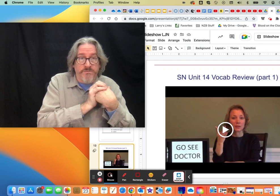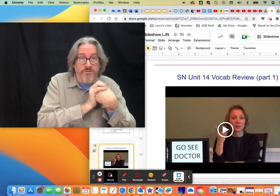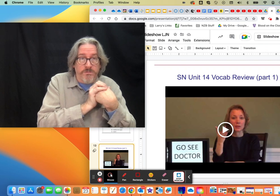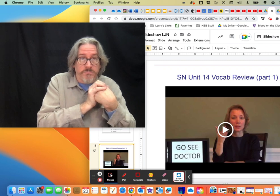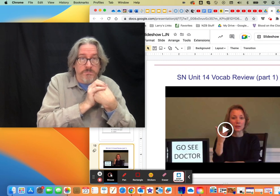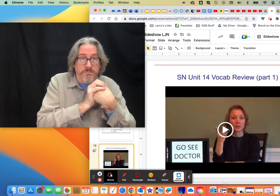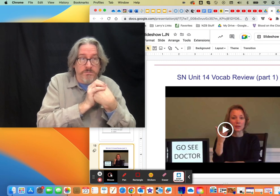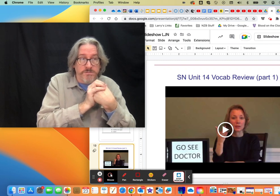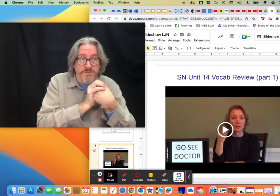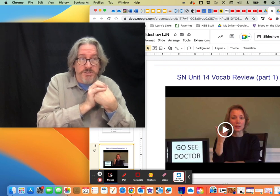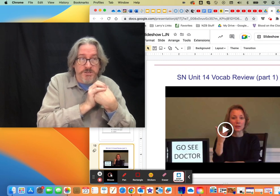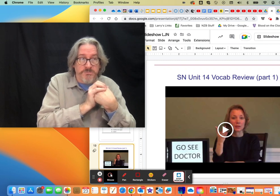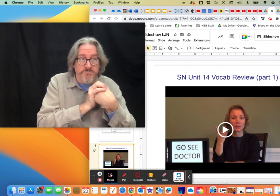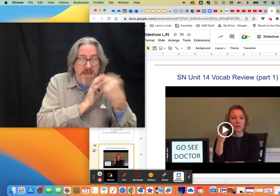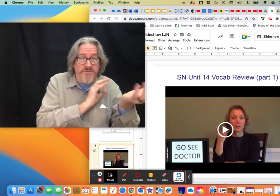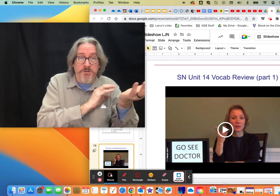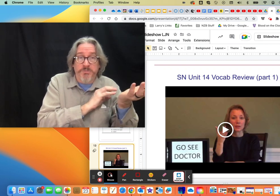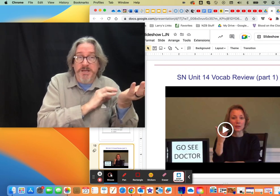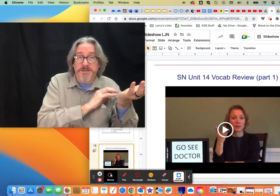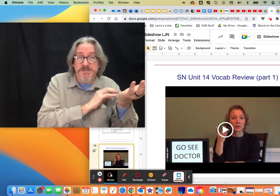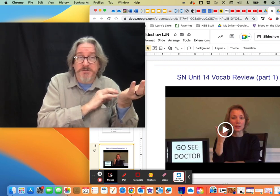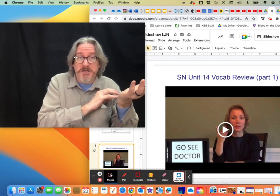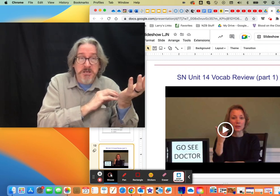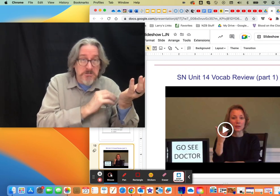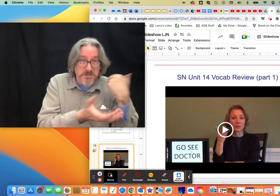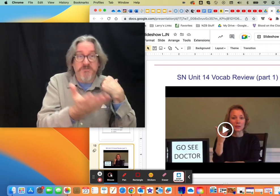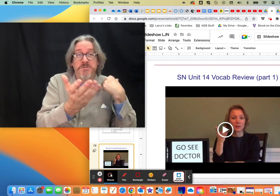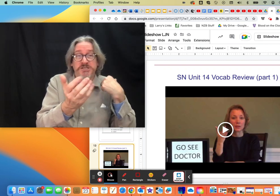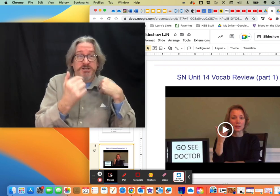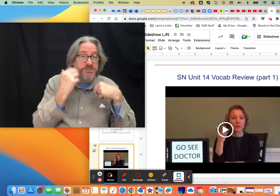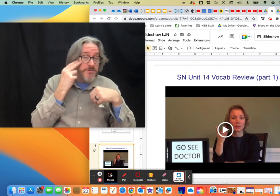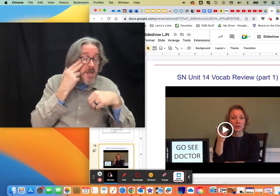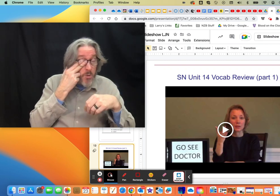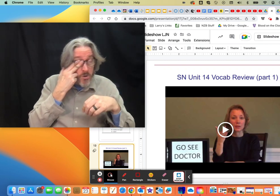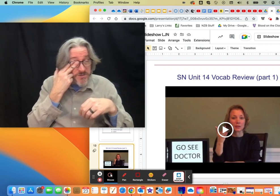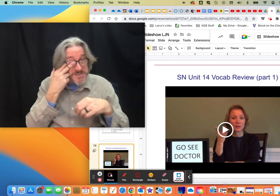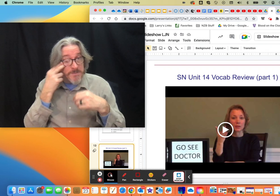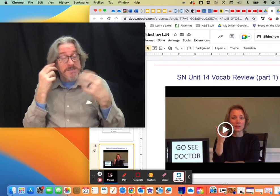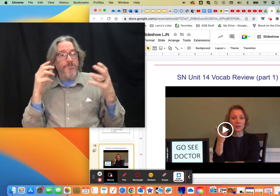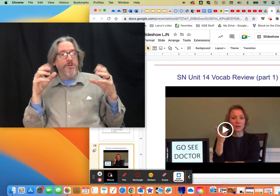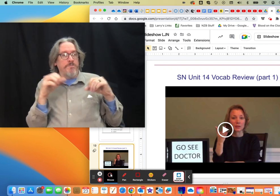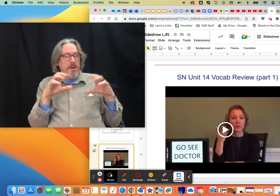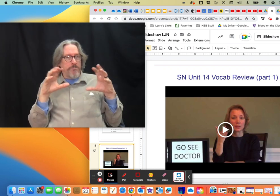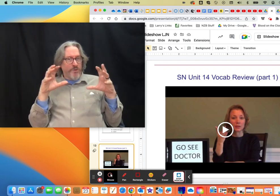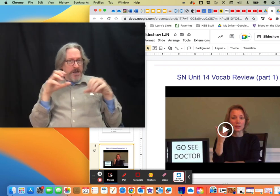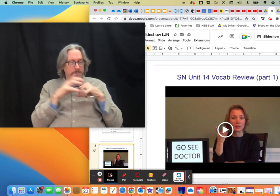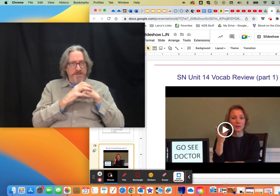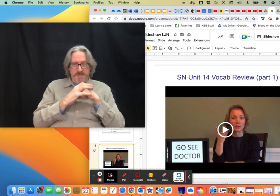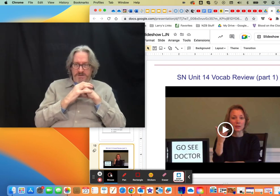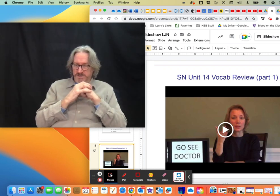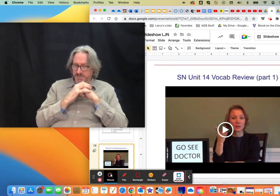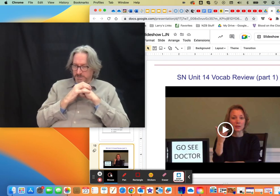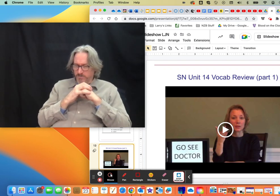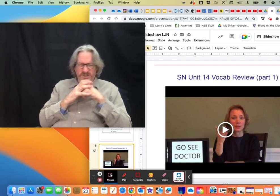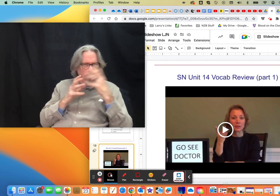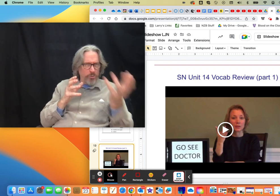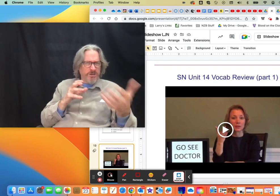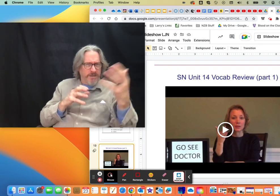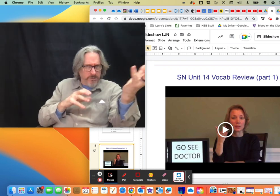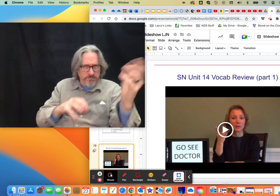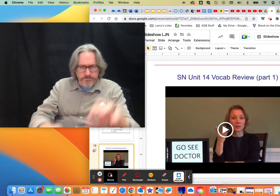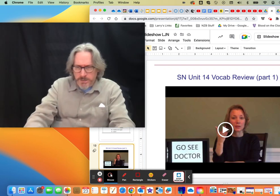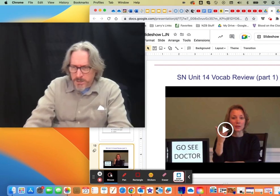Ask a friend for something, to have them complain about something, give them a suggestion. One of the assignments I'm putting up onto Canvas, and hopefully